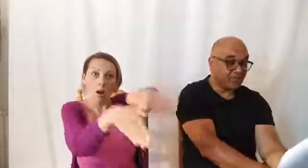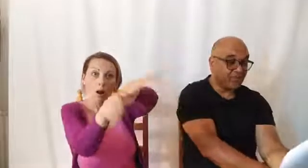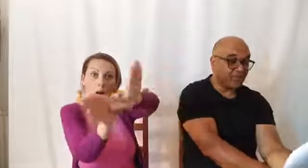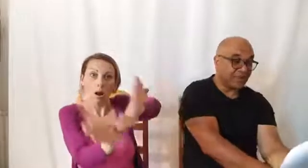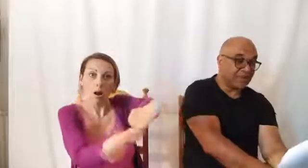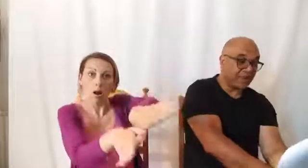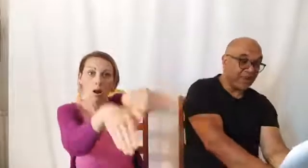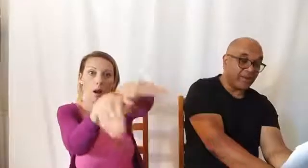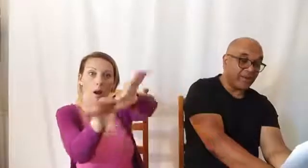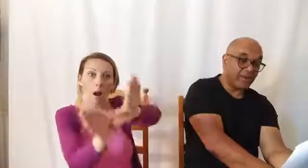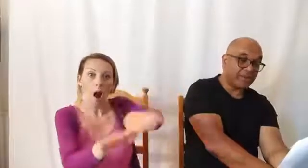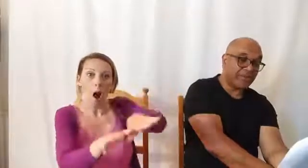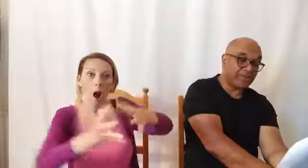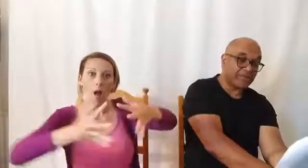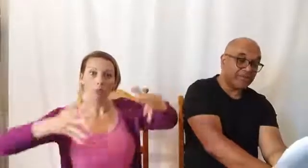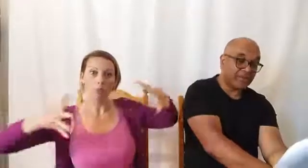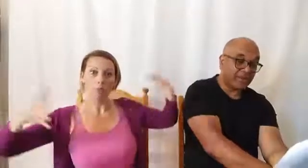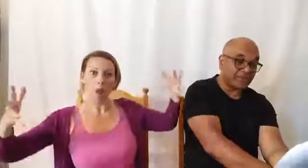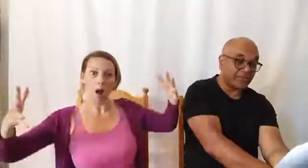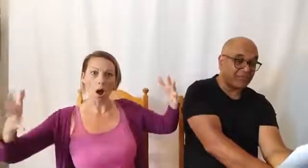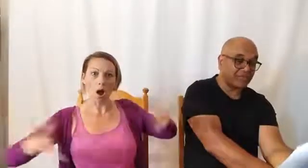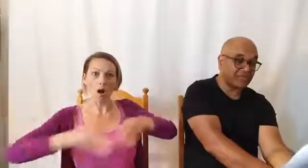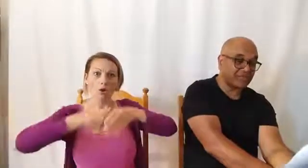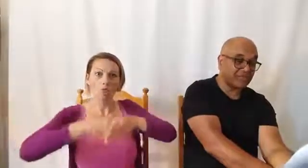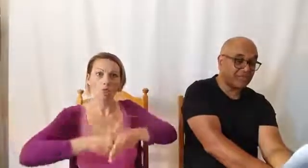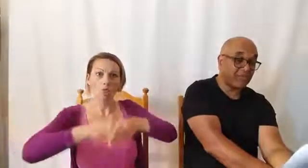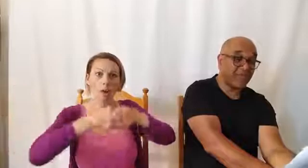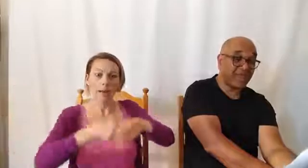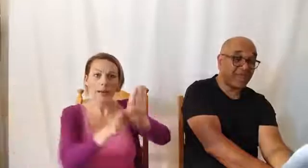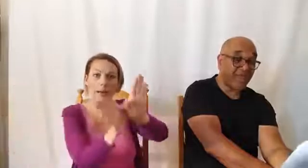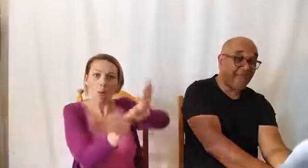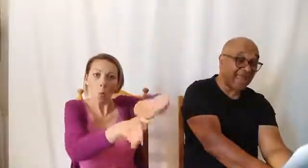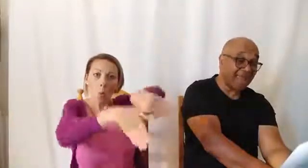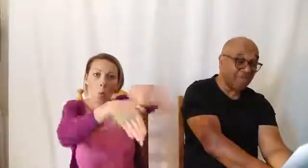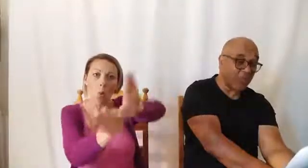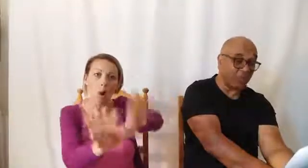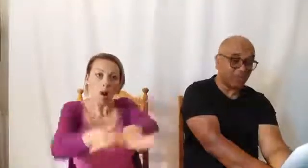friendly whale who loves making friends with creatures, big and small.